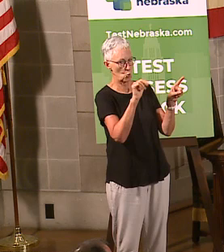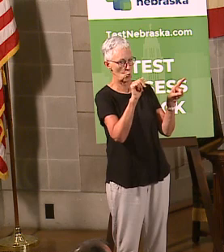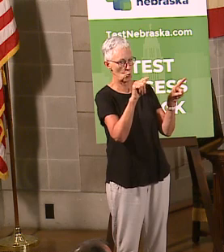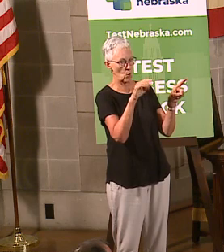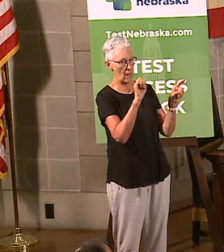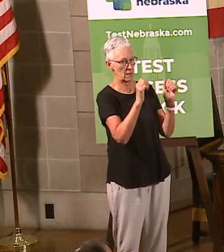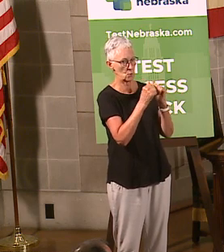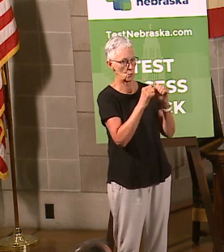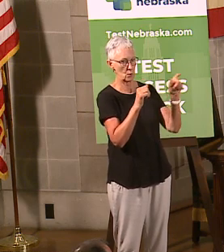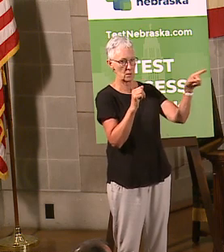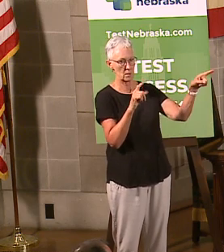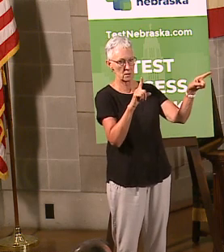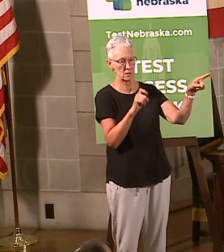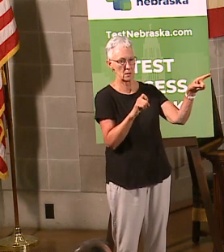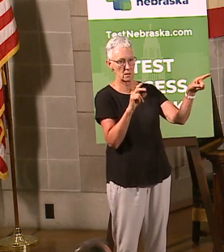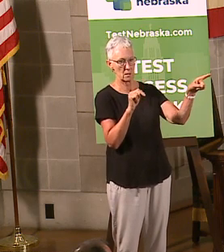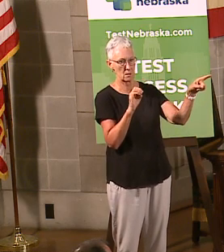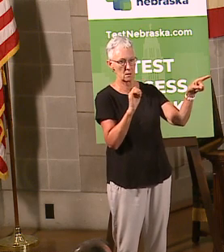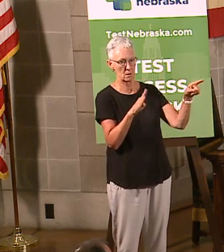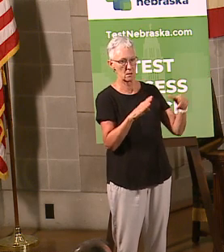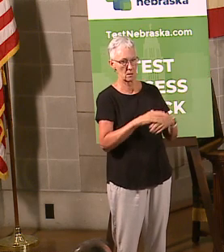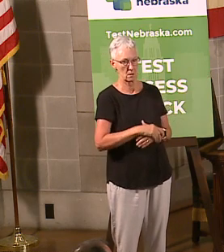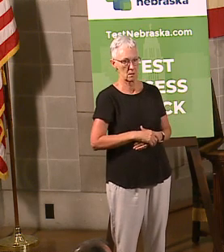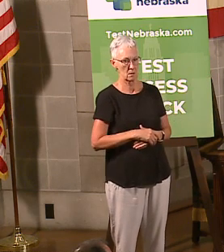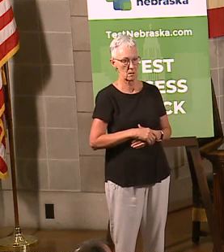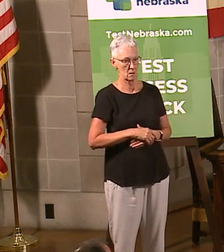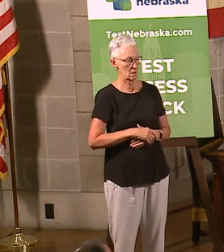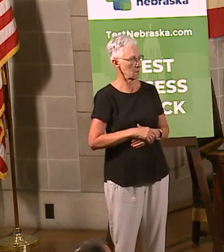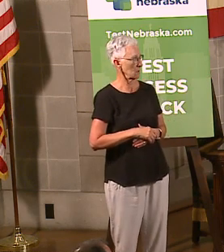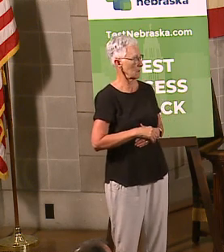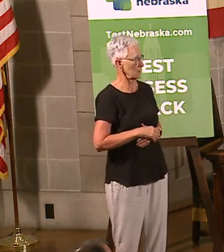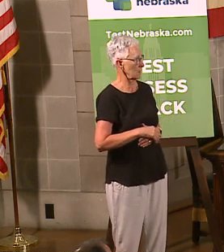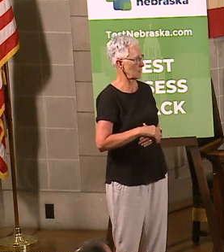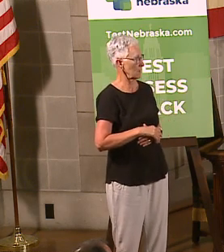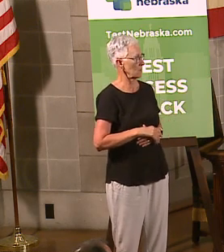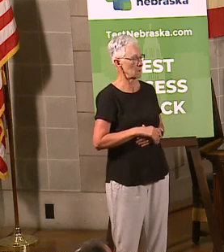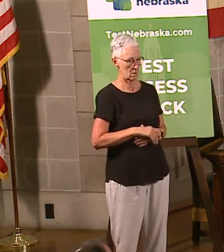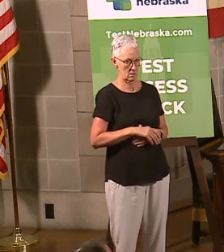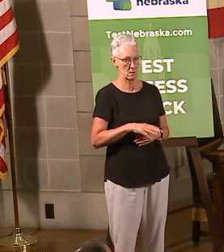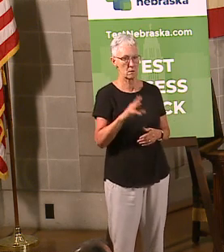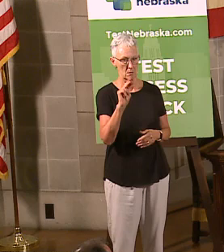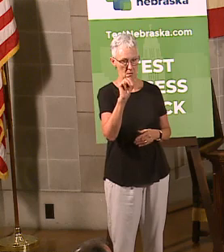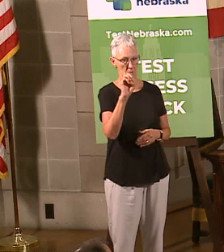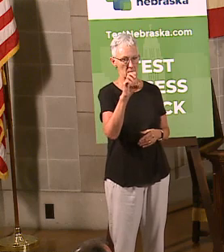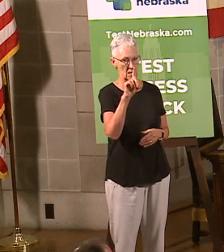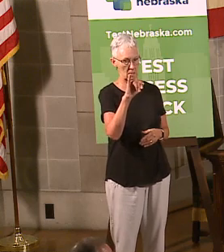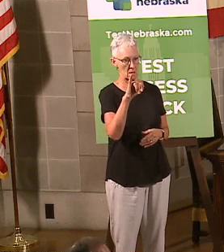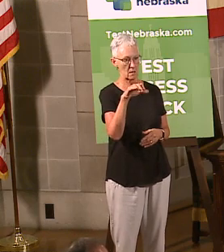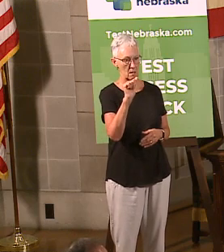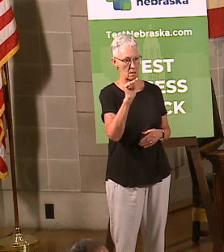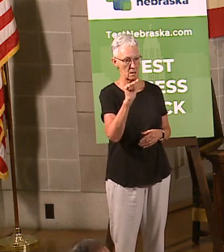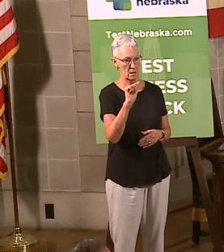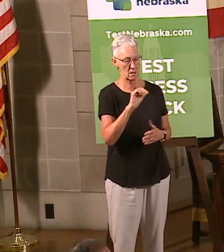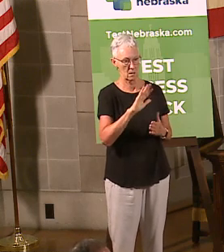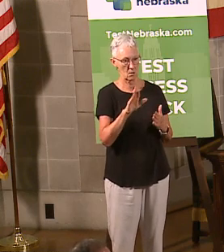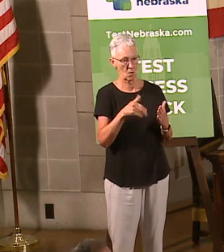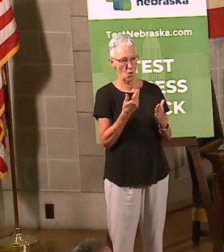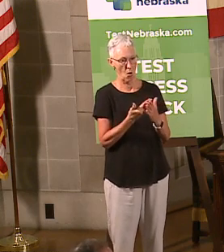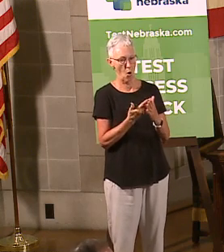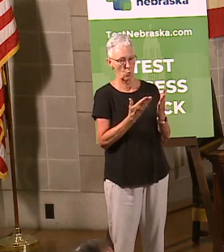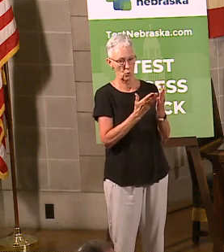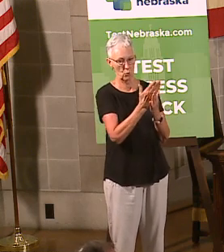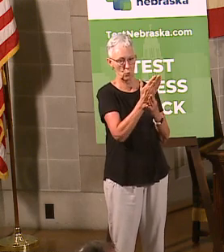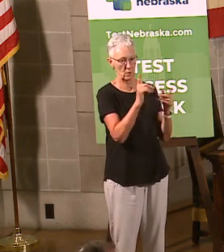Nebraska. Media went through the lab a couple weeks ago when Paul was out. Oh, media went through the lab a couple weeks ago when you weren't here, Paul.